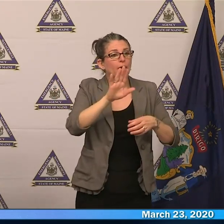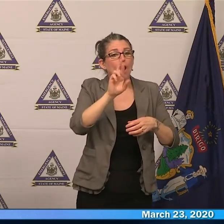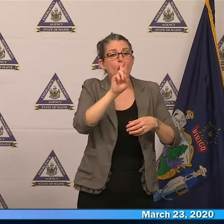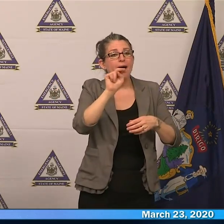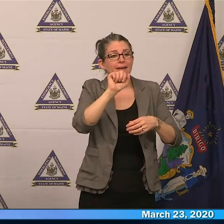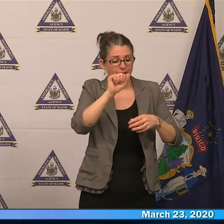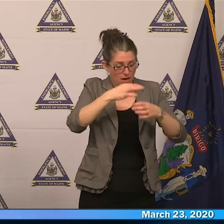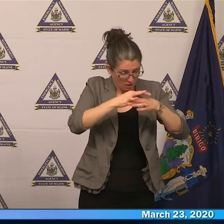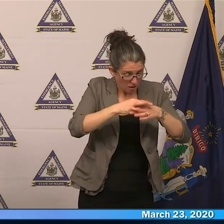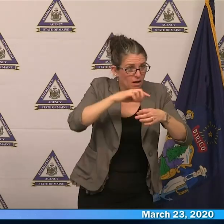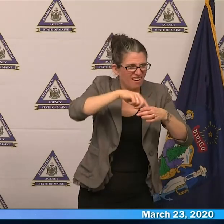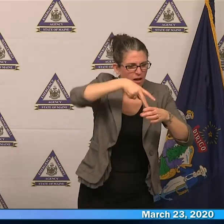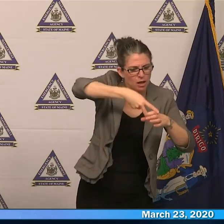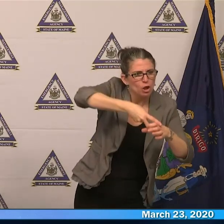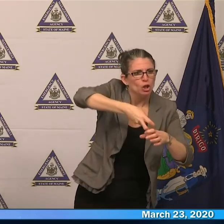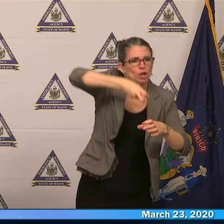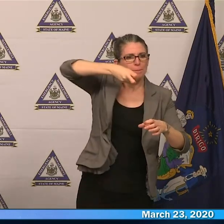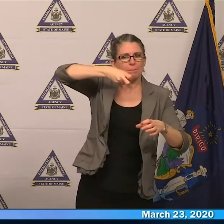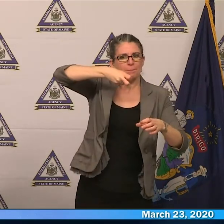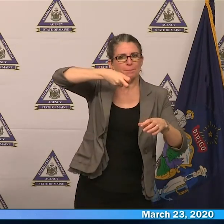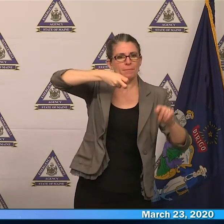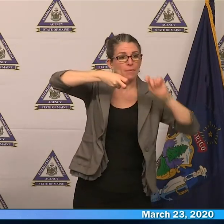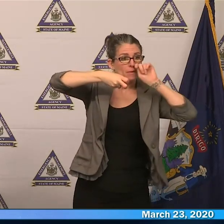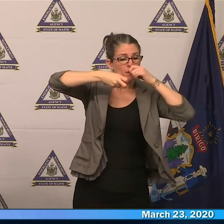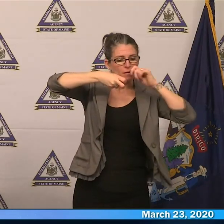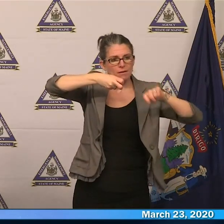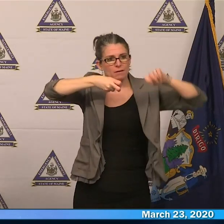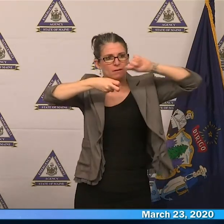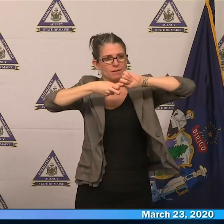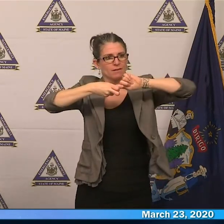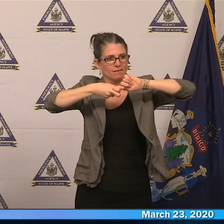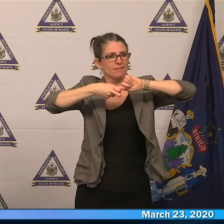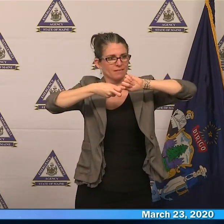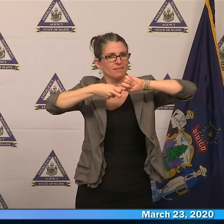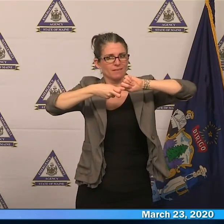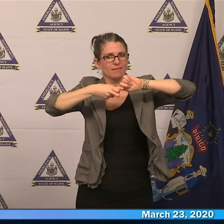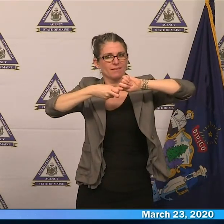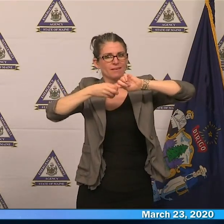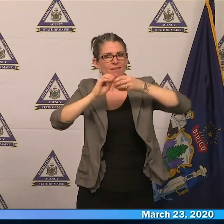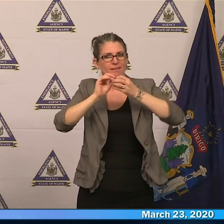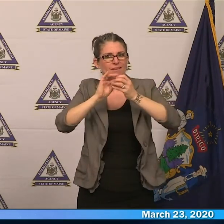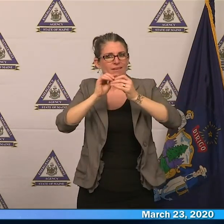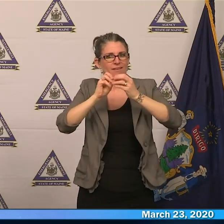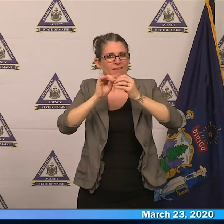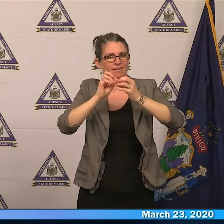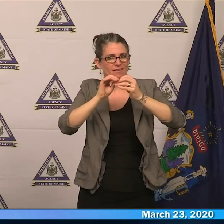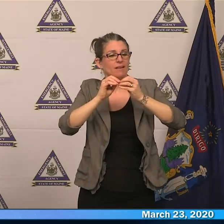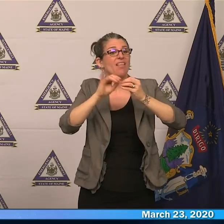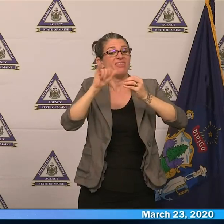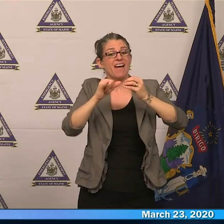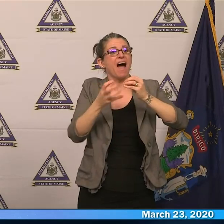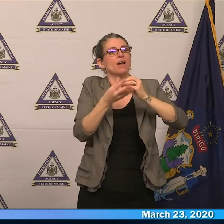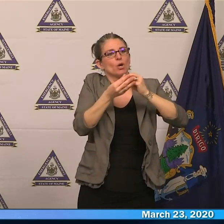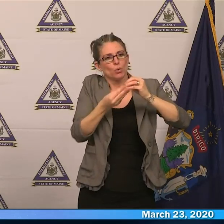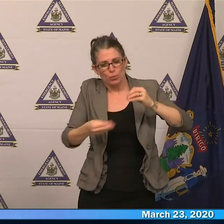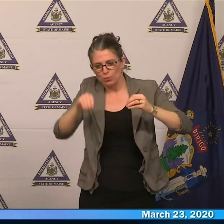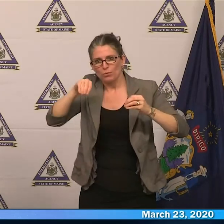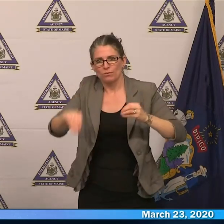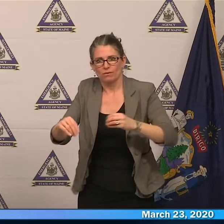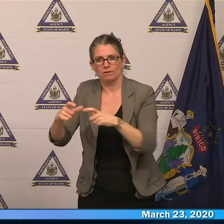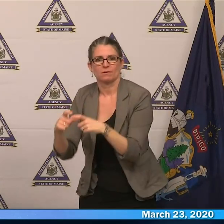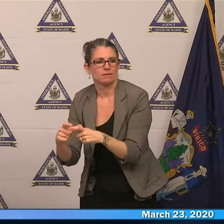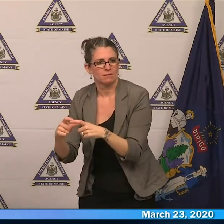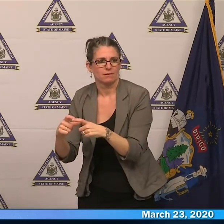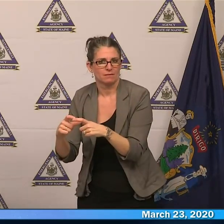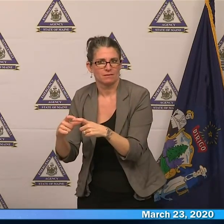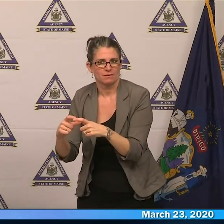someone's nose and prepares that swab and extracts the sample in such a manner that it can be